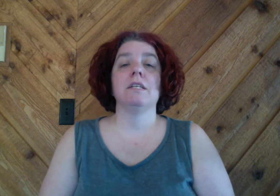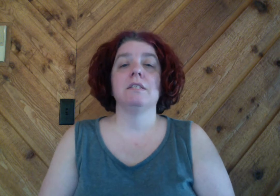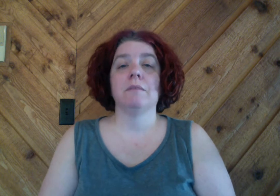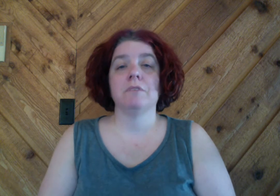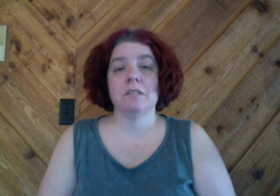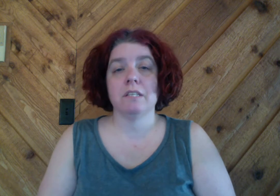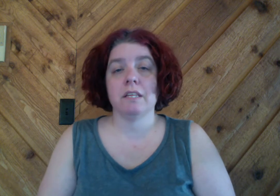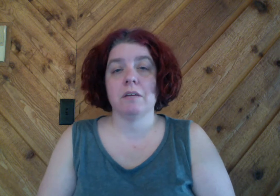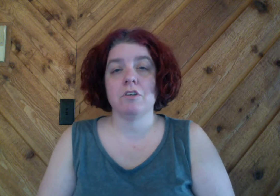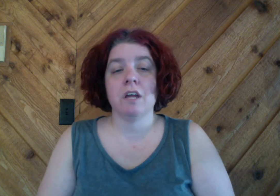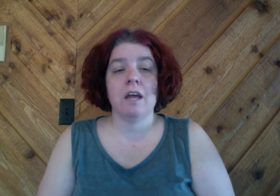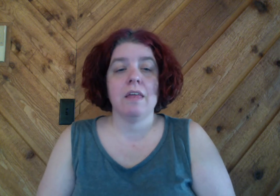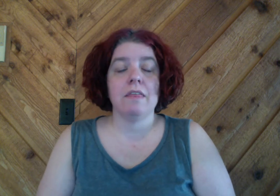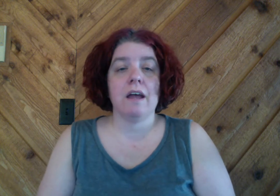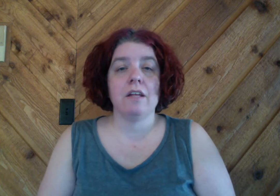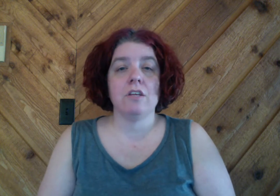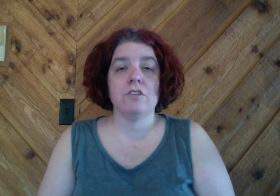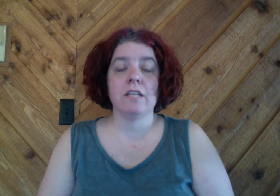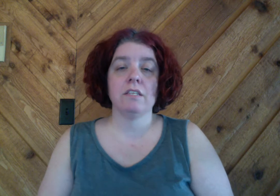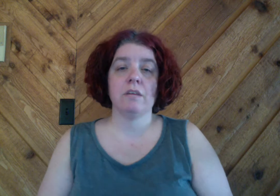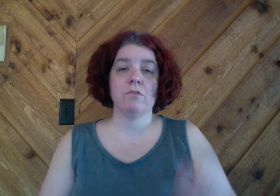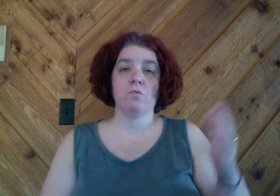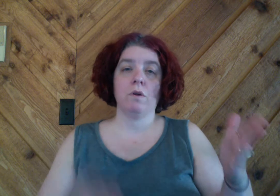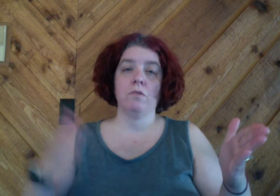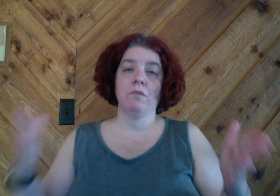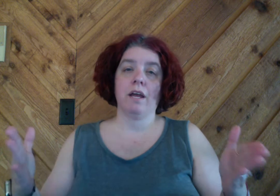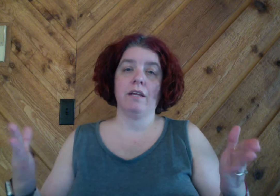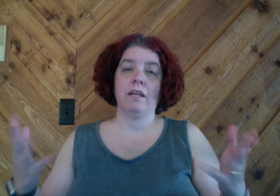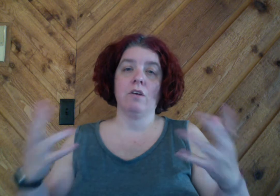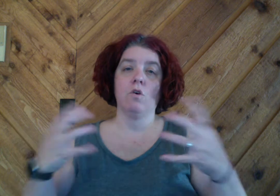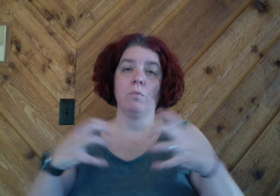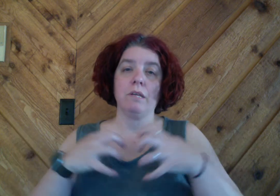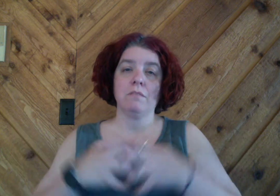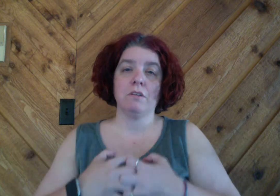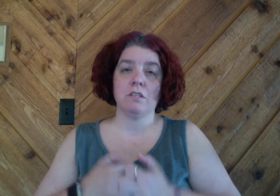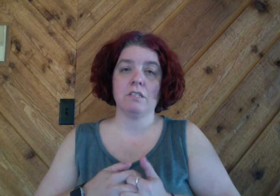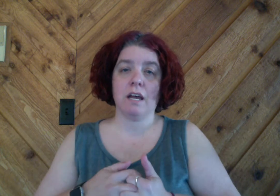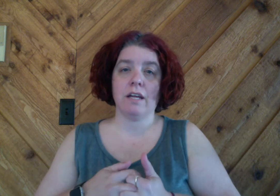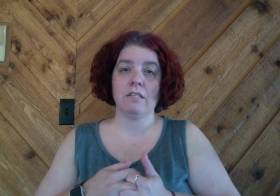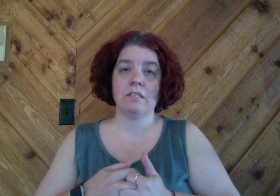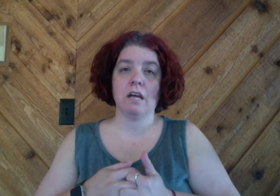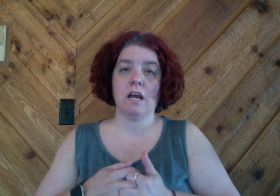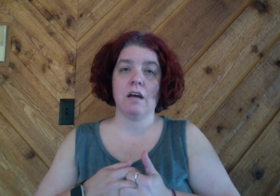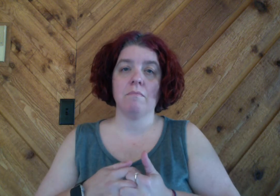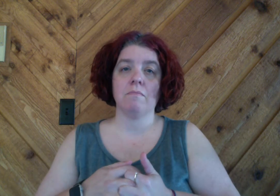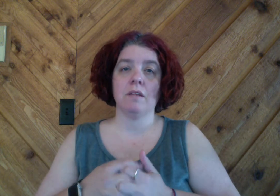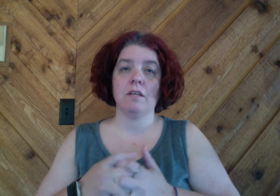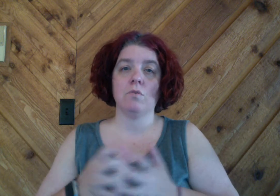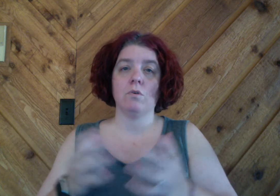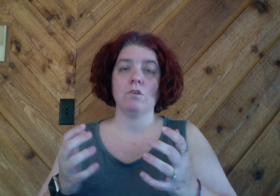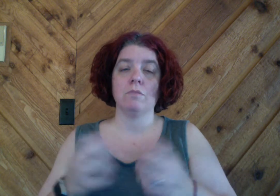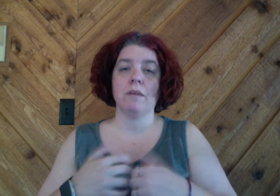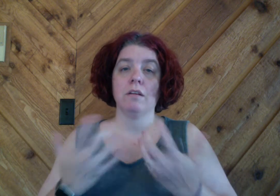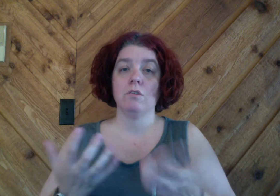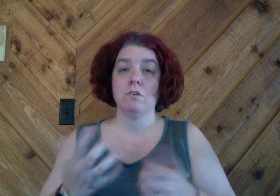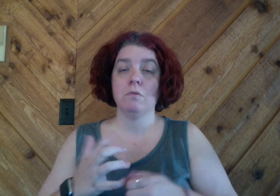concept in sign language that takes the numbers 1 through 9 and incorporates them into the signs in order to make new